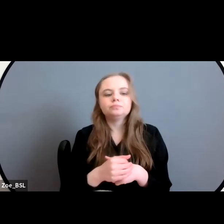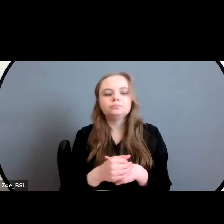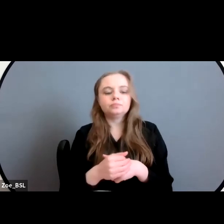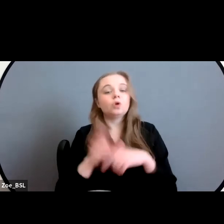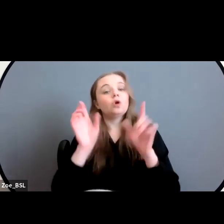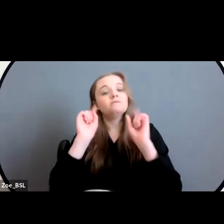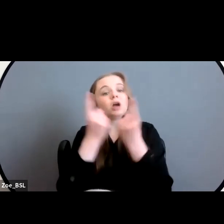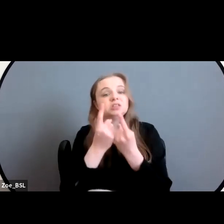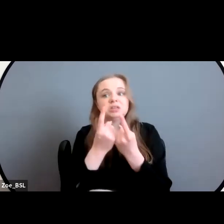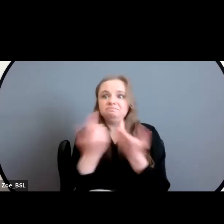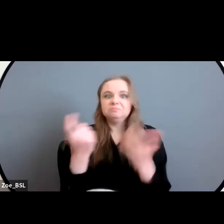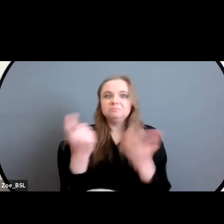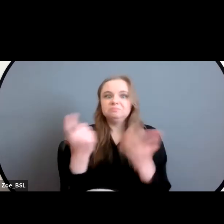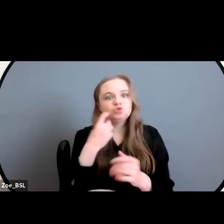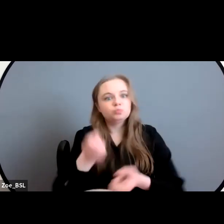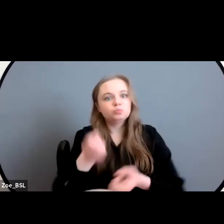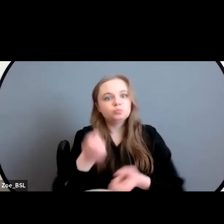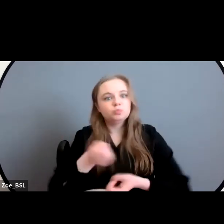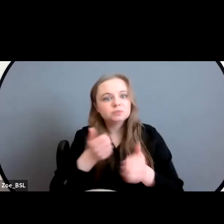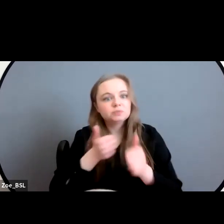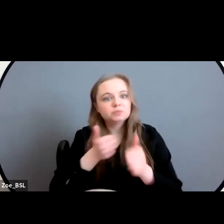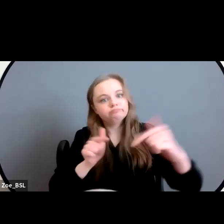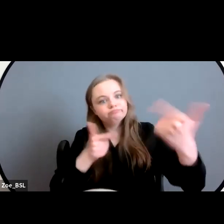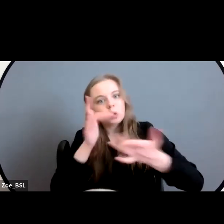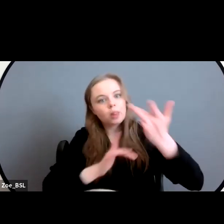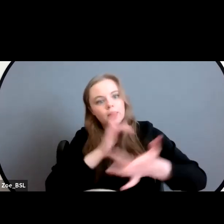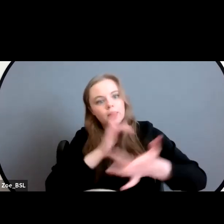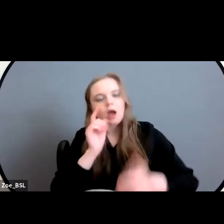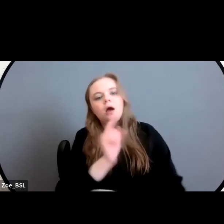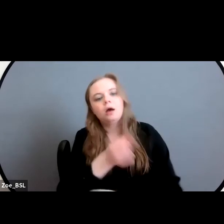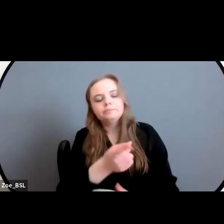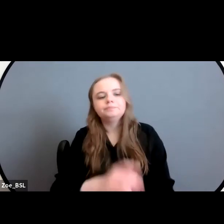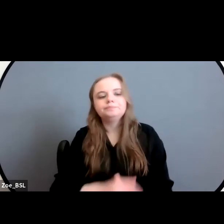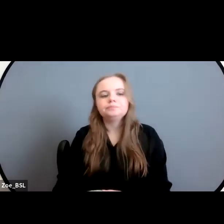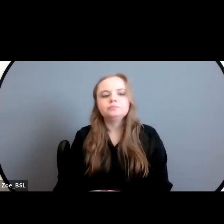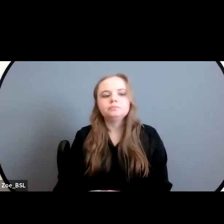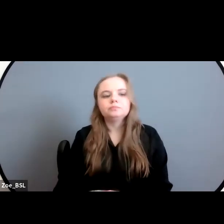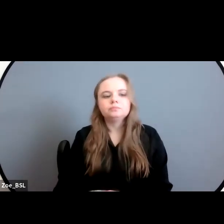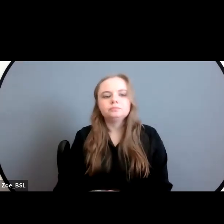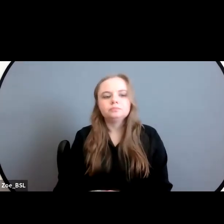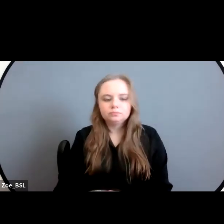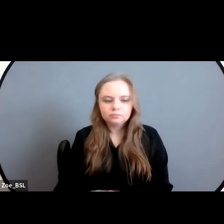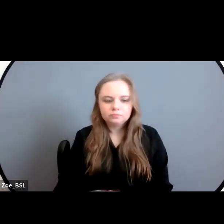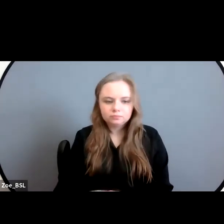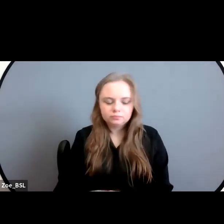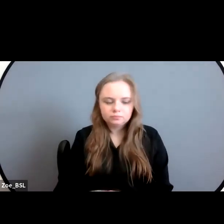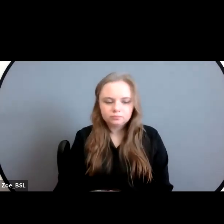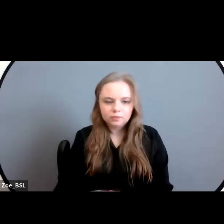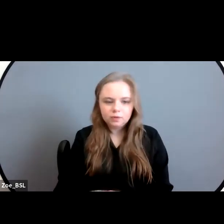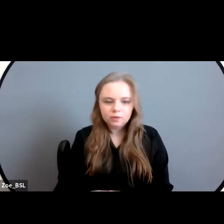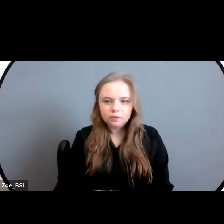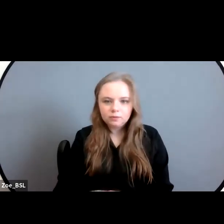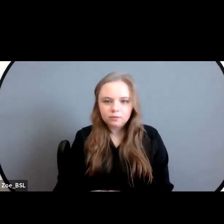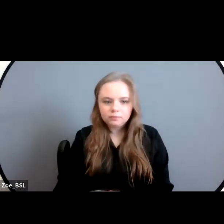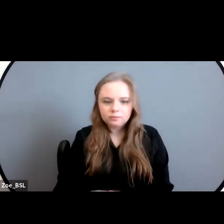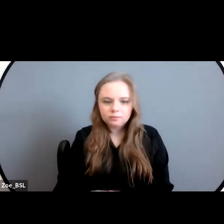virtually, making sure that we provide that, and also ensuring that we don't use this ability to provide learning